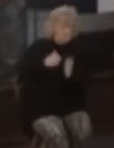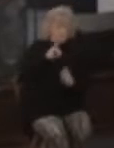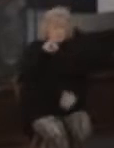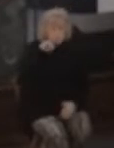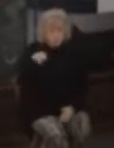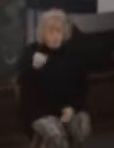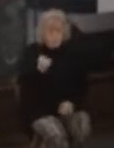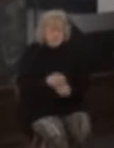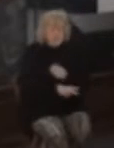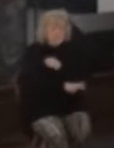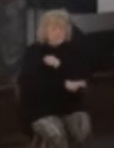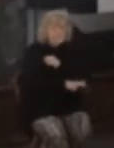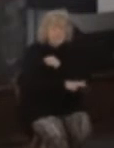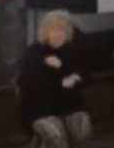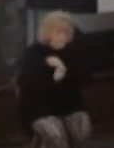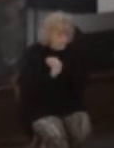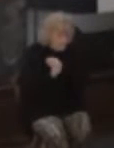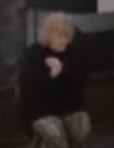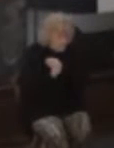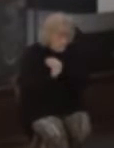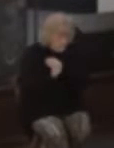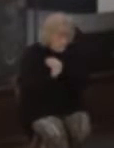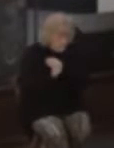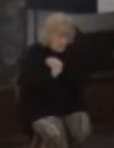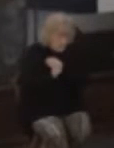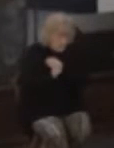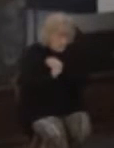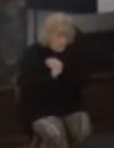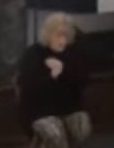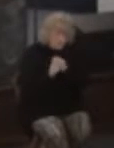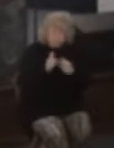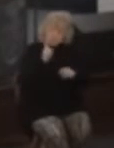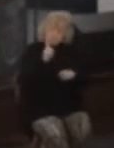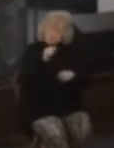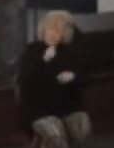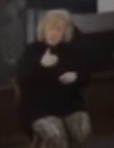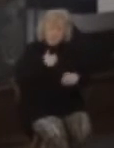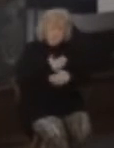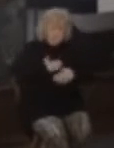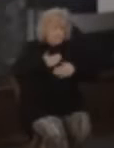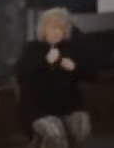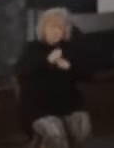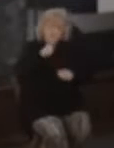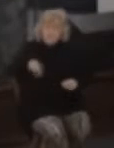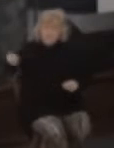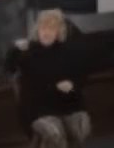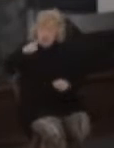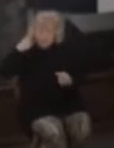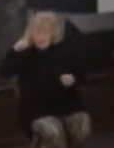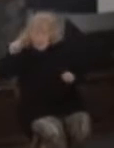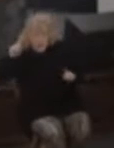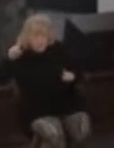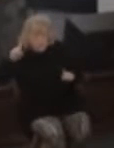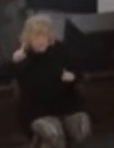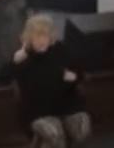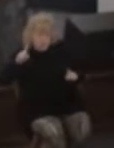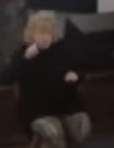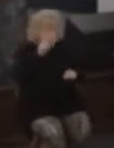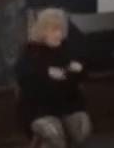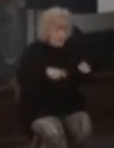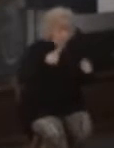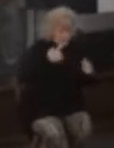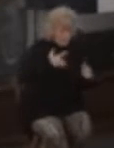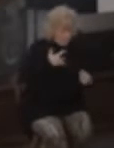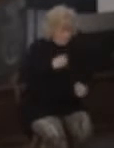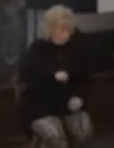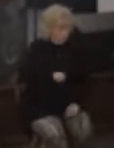Jealousy is a thief. It prevents you from taking pleasure in other people's successes. It robs you of the joy of your own